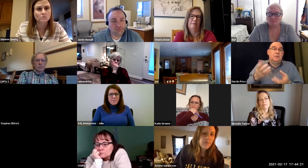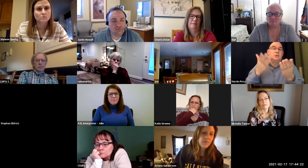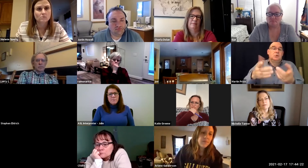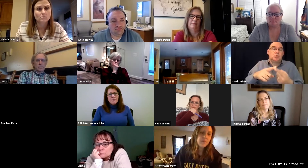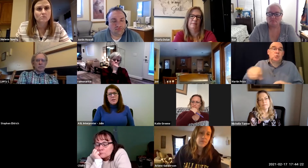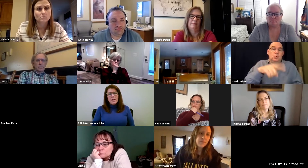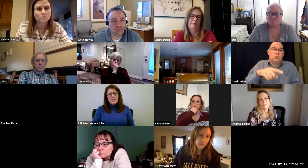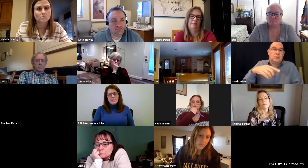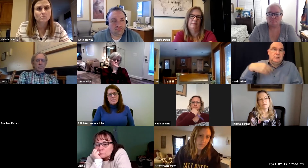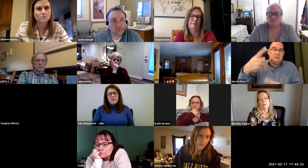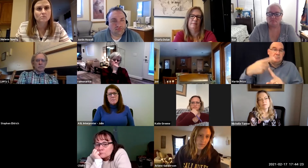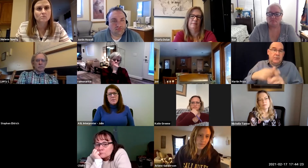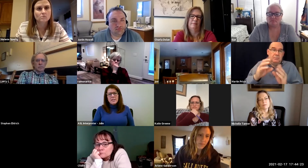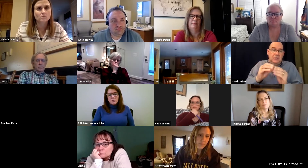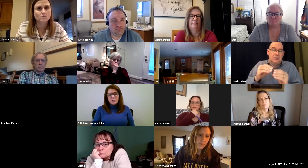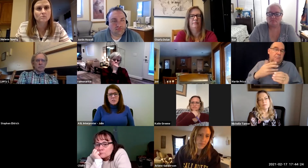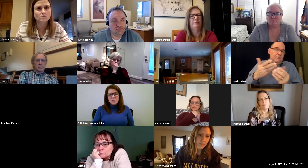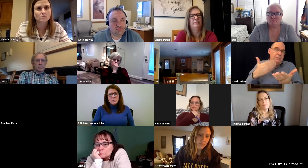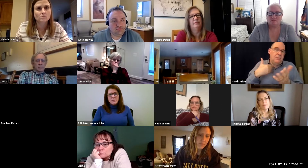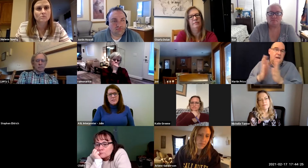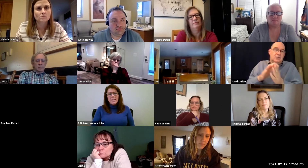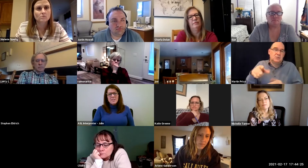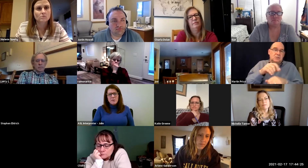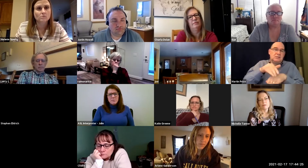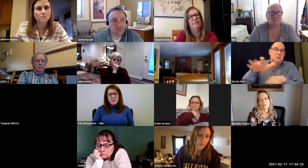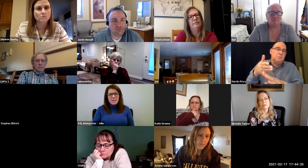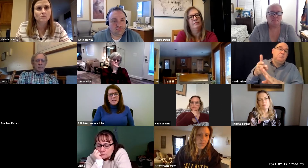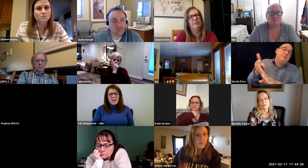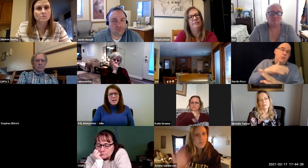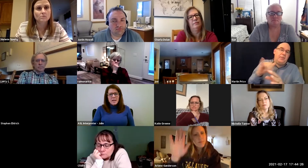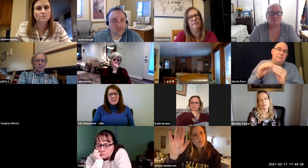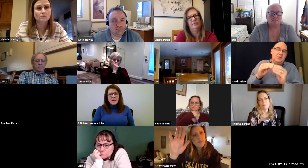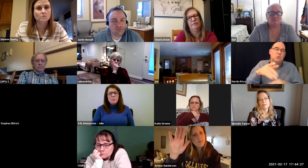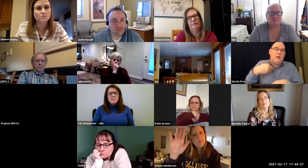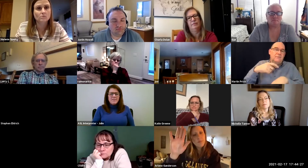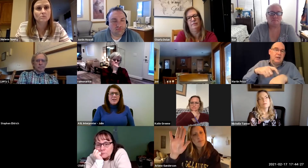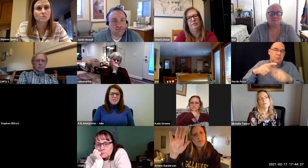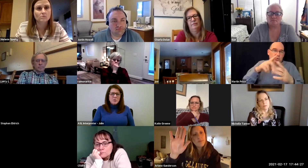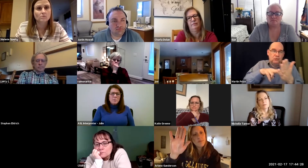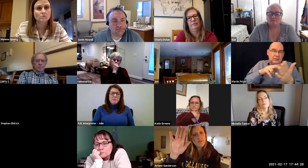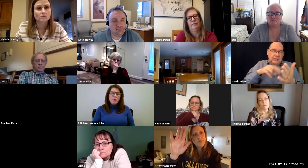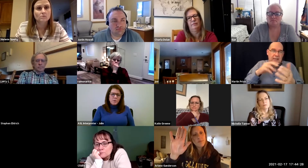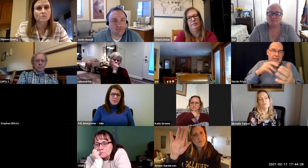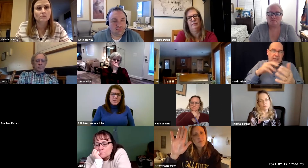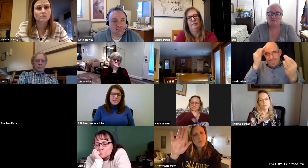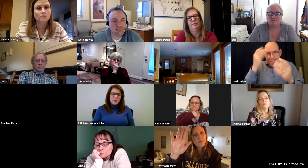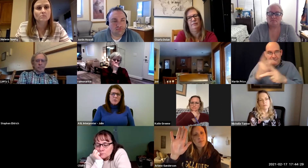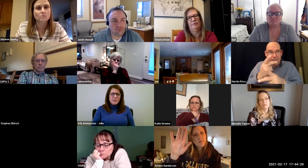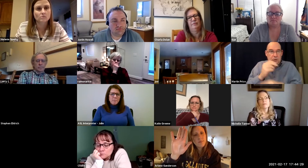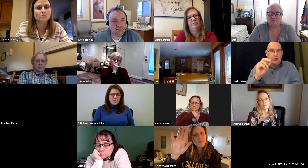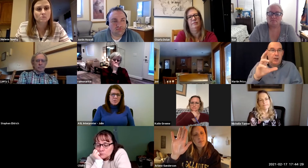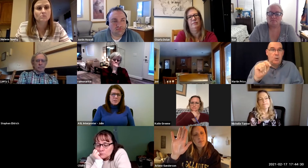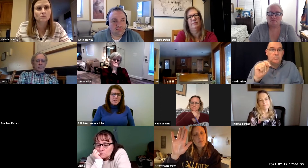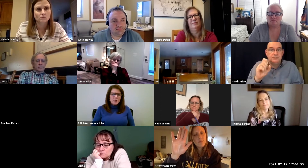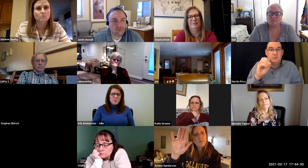committee and then pass those on to you in next month's meeting. And I will send that to you before the meeting so you get